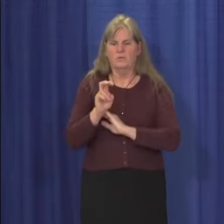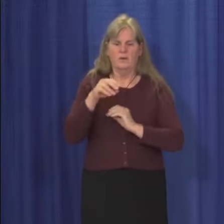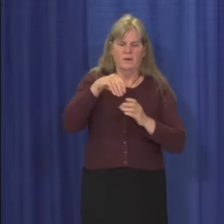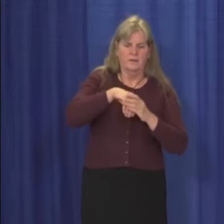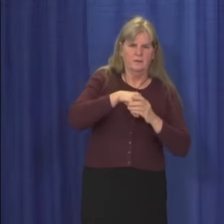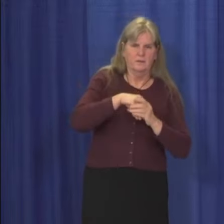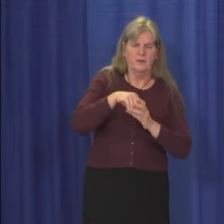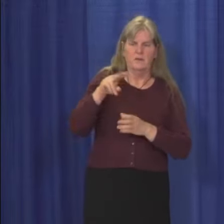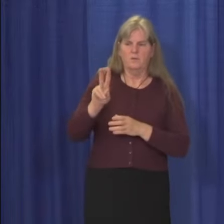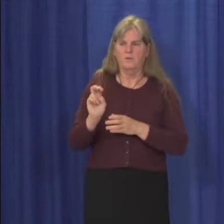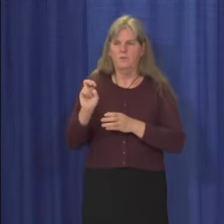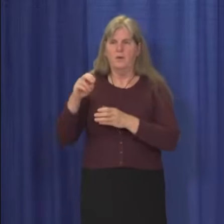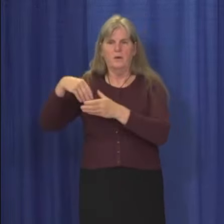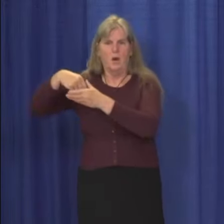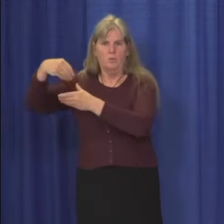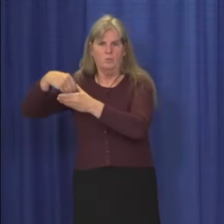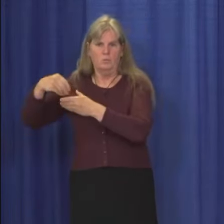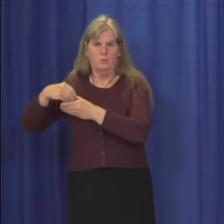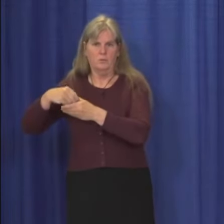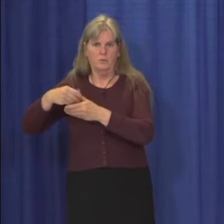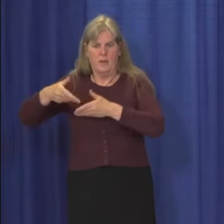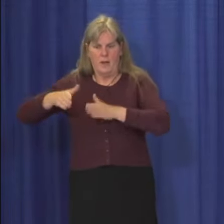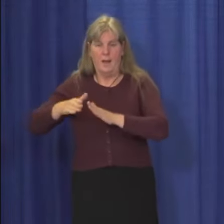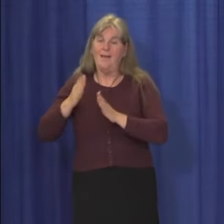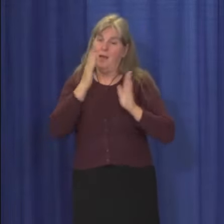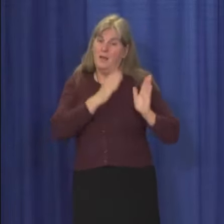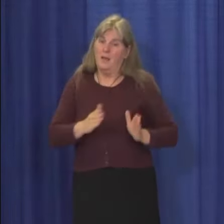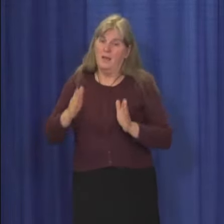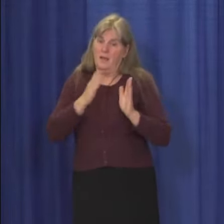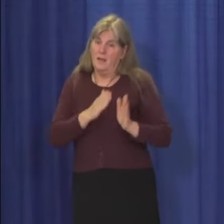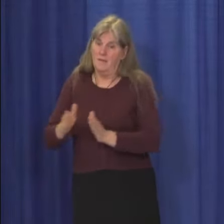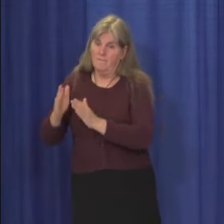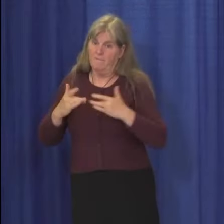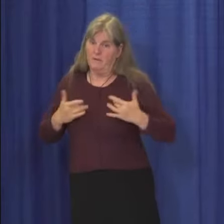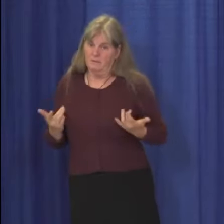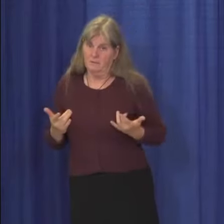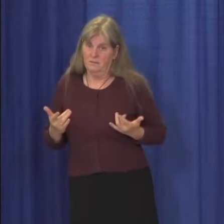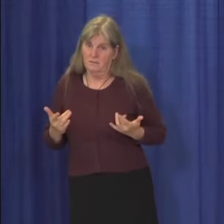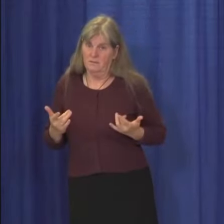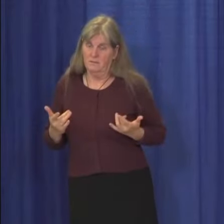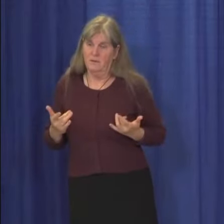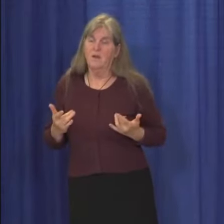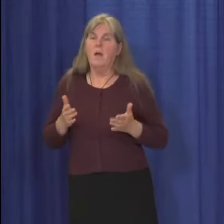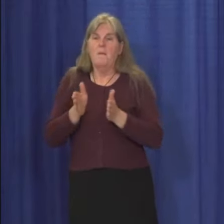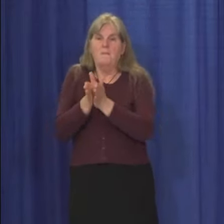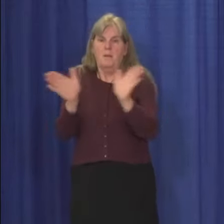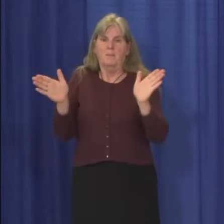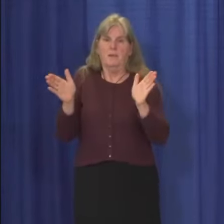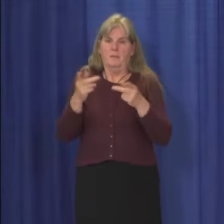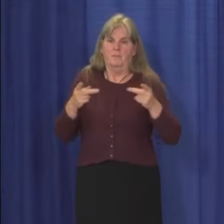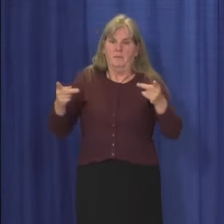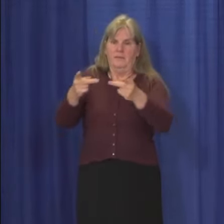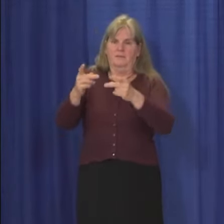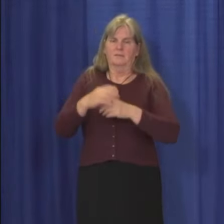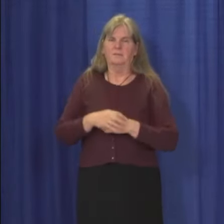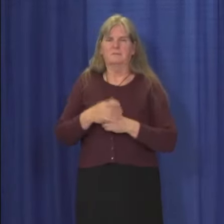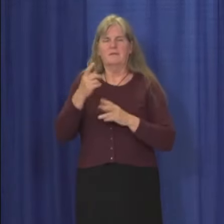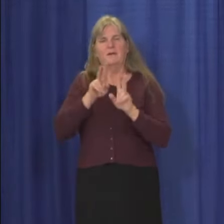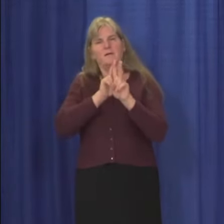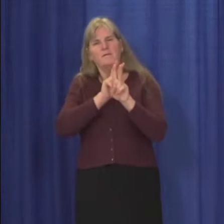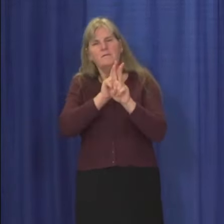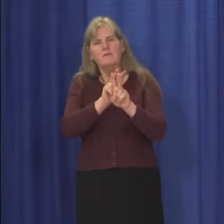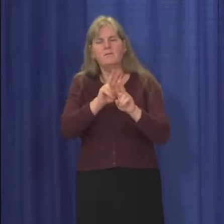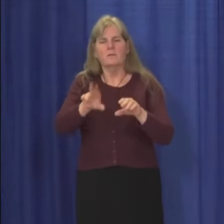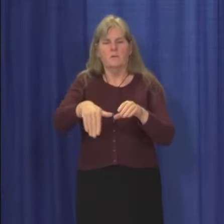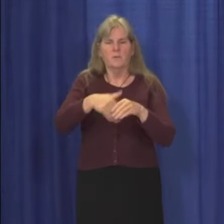and 200 outdoors. Remember that this applies to organized events in public settings, funerals,